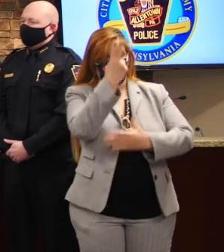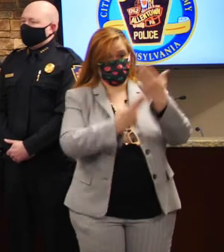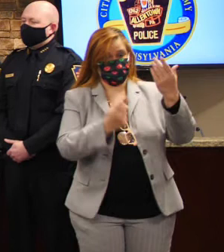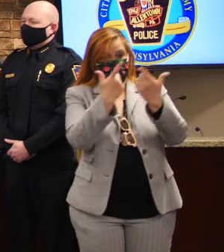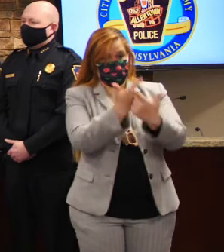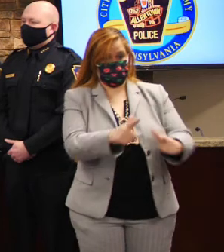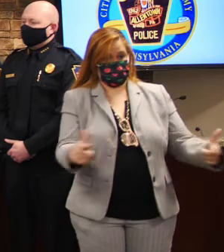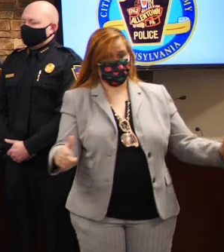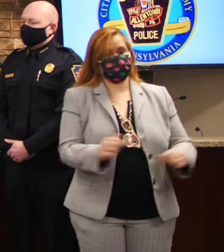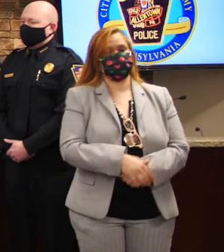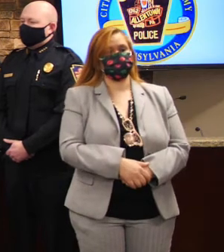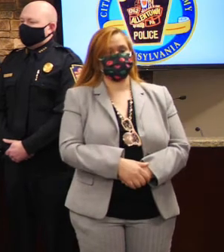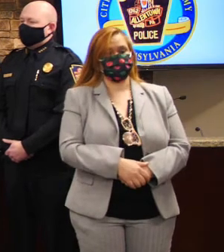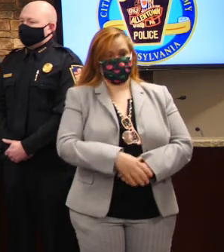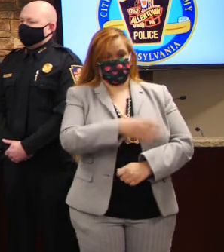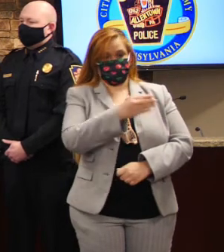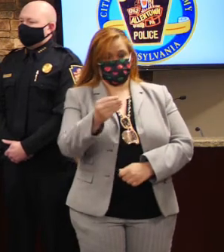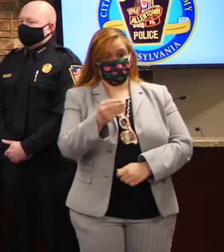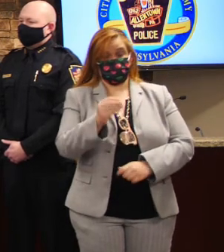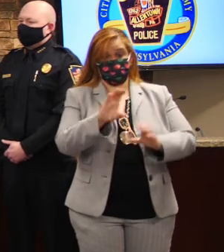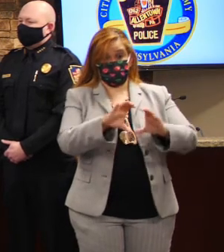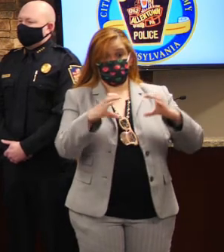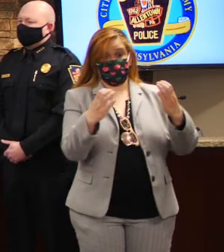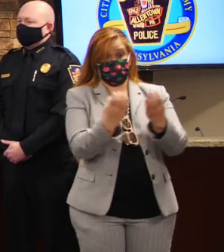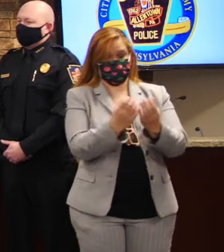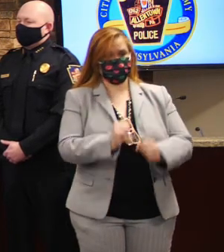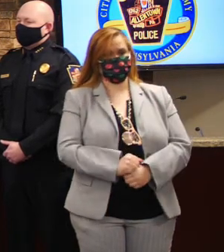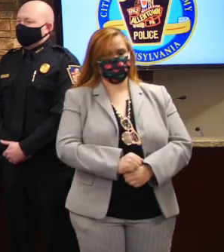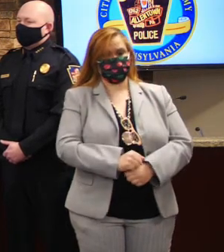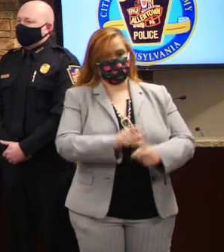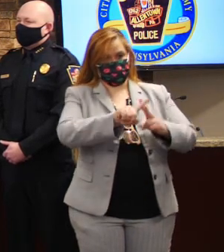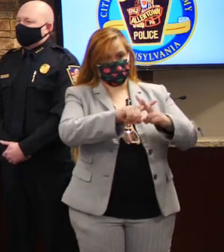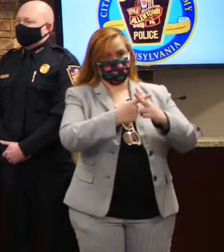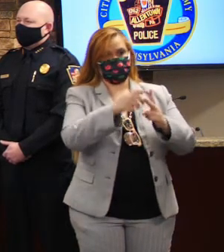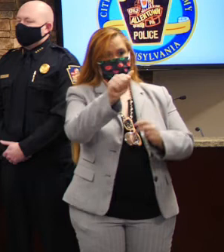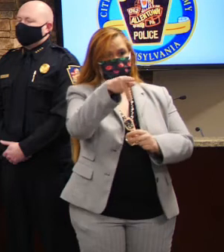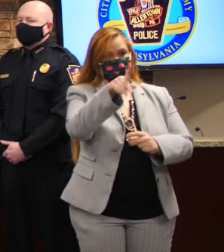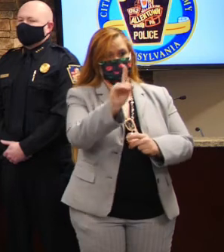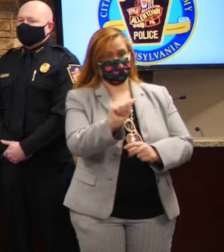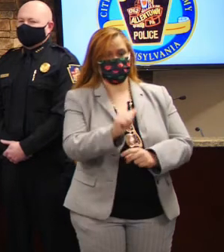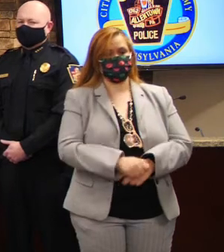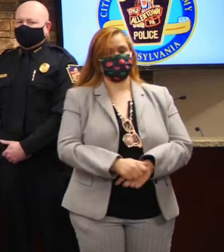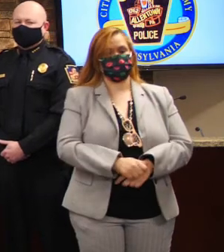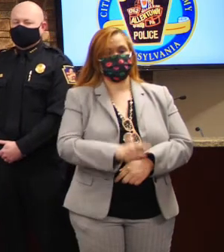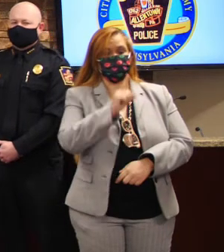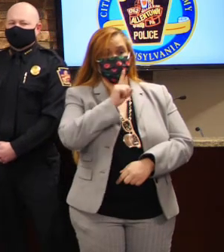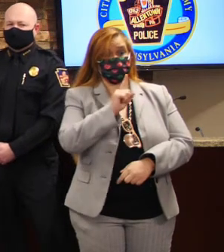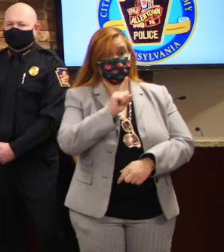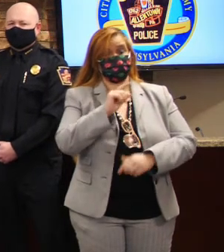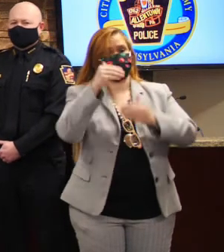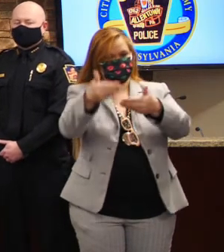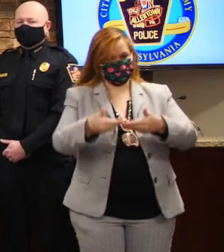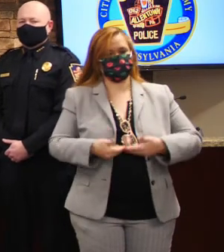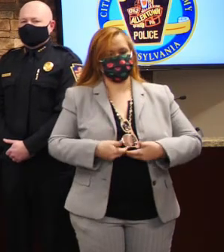Spanish-speaking residents as well. In the past, we have found that many citizens have simply seen a uniform, but through this program, we